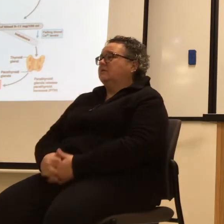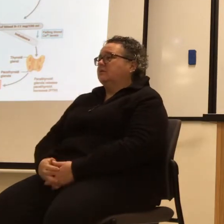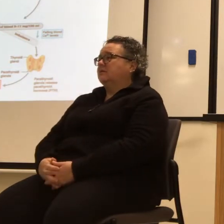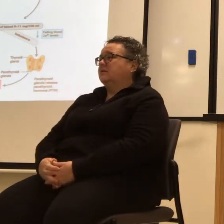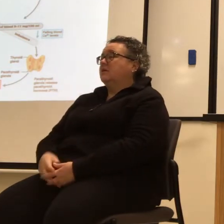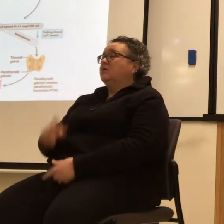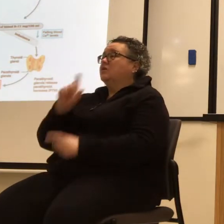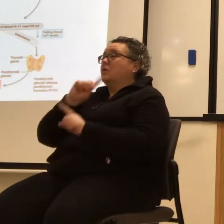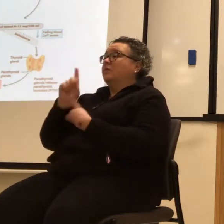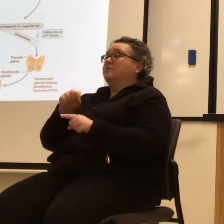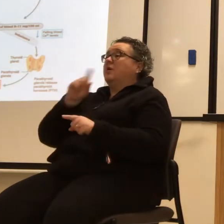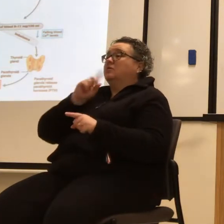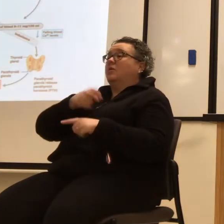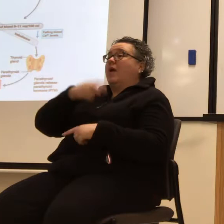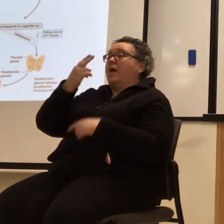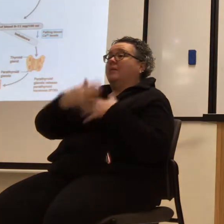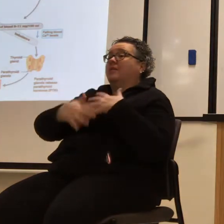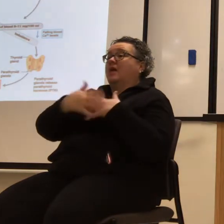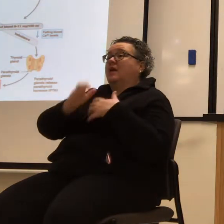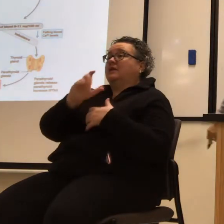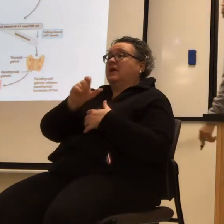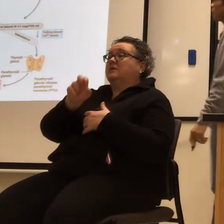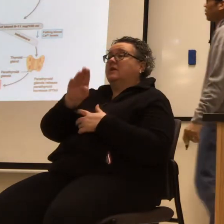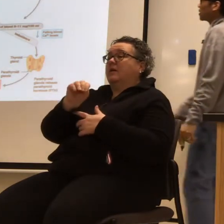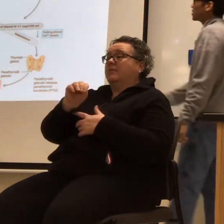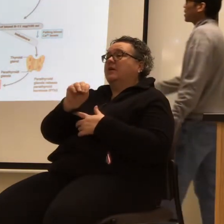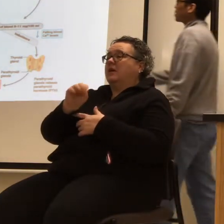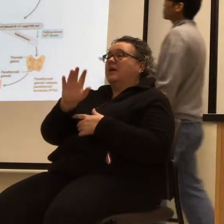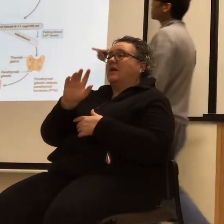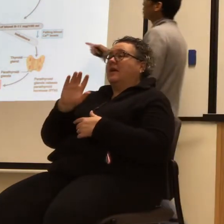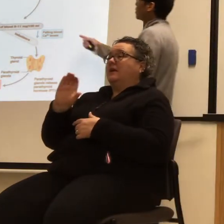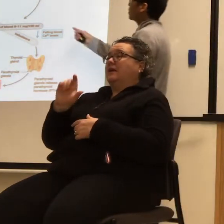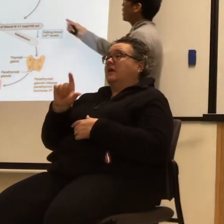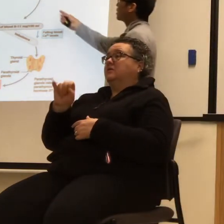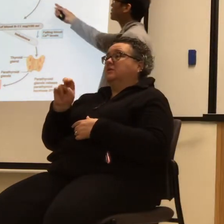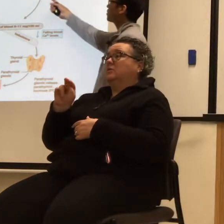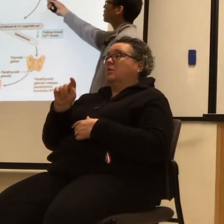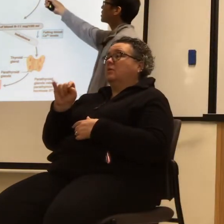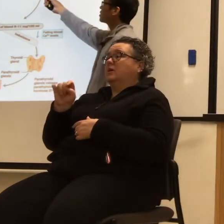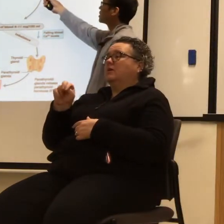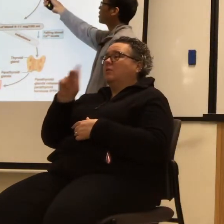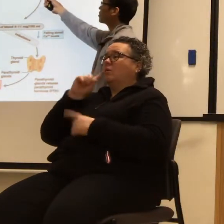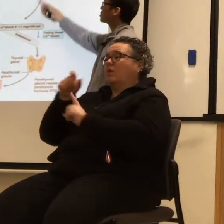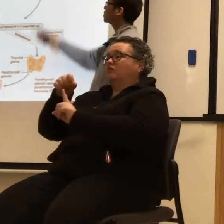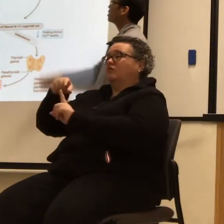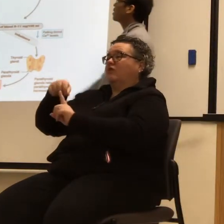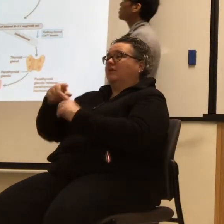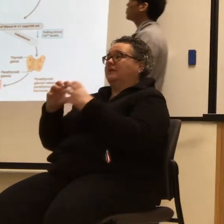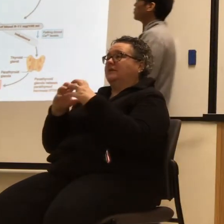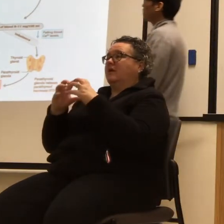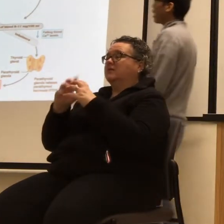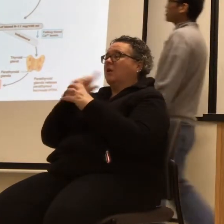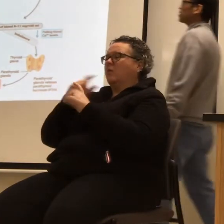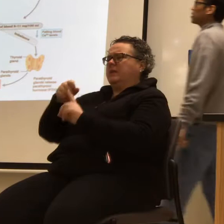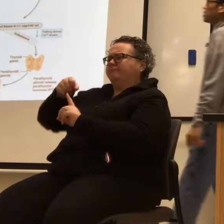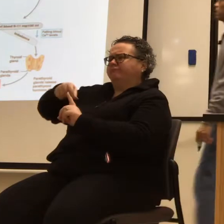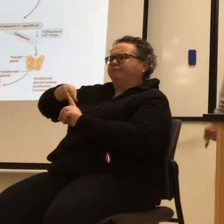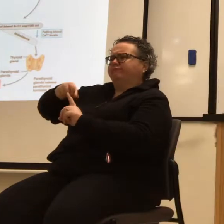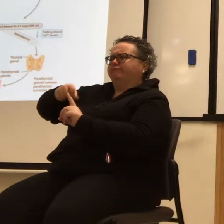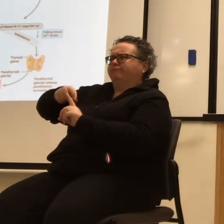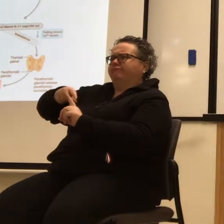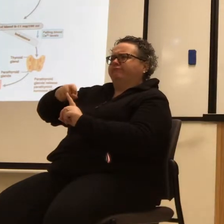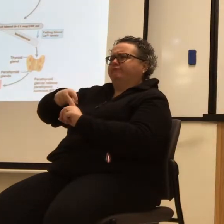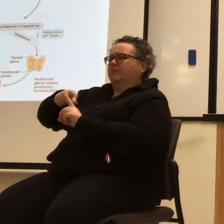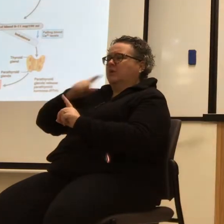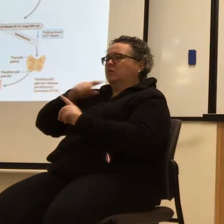So in response to the high blood calcium, the calcitonin, it will target cells and it stimulates the cells to deposit